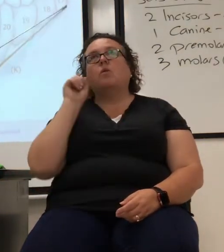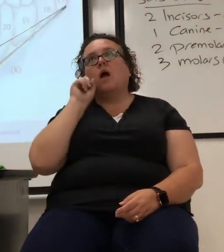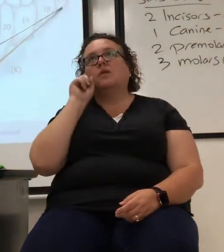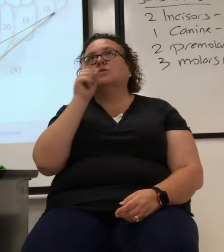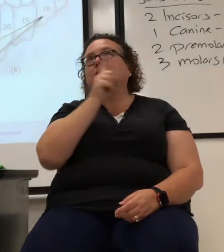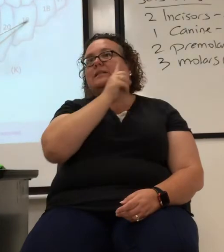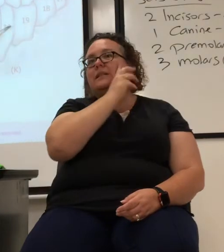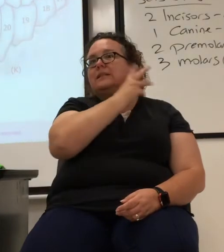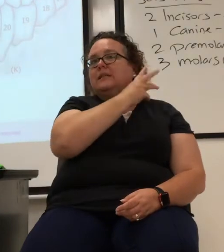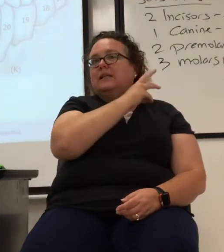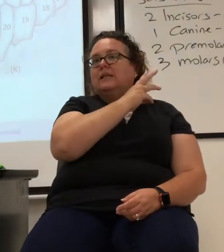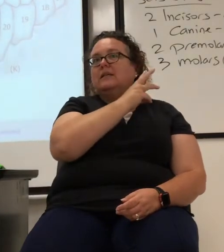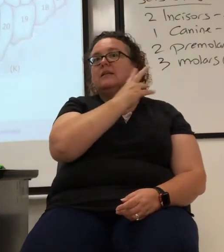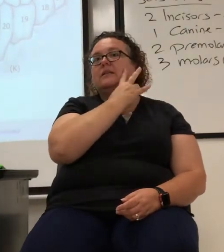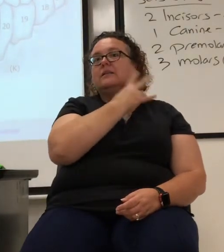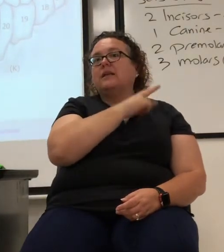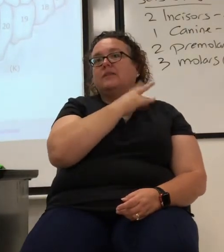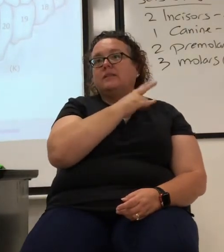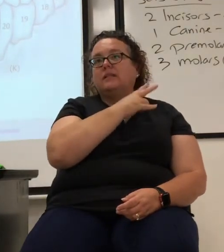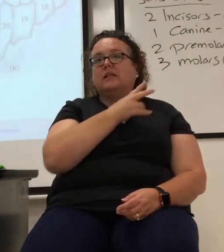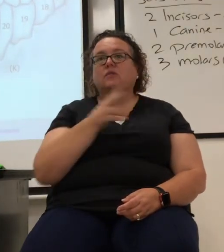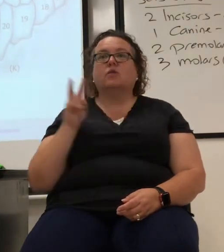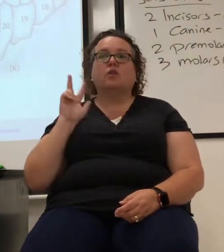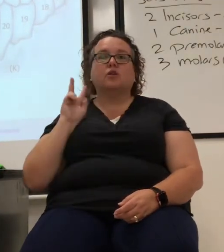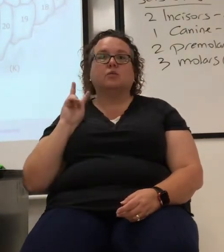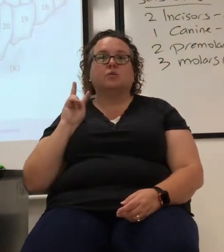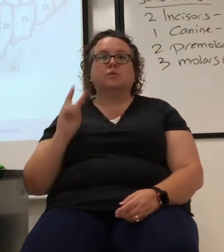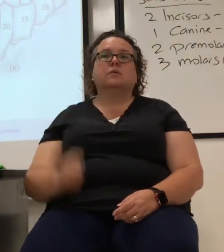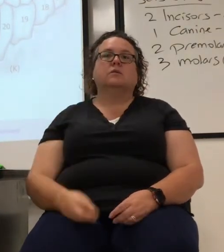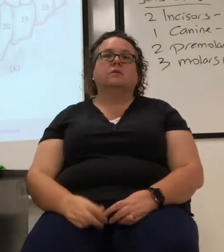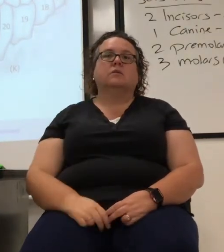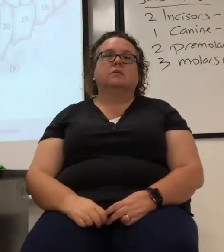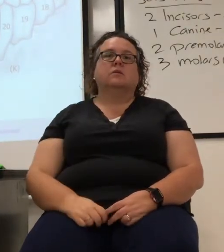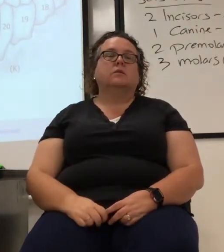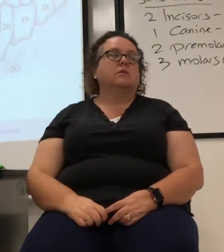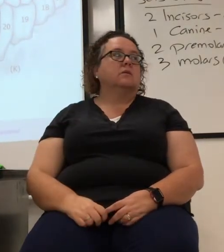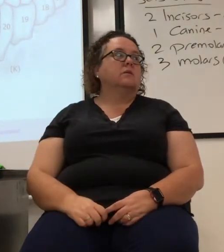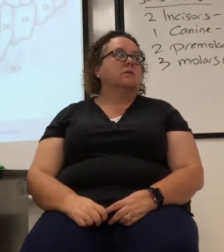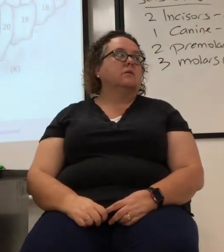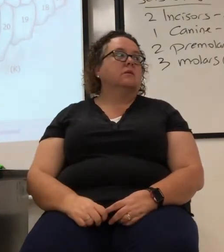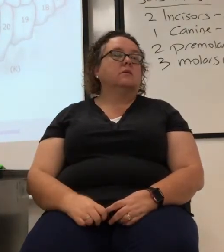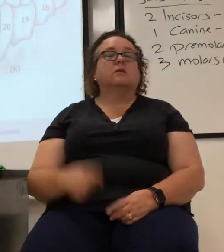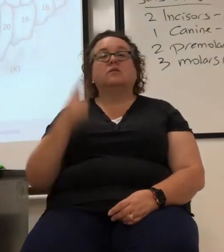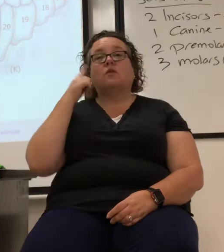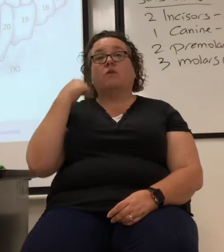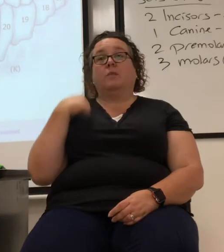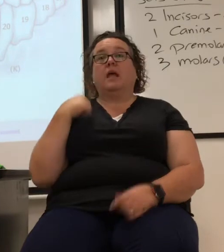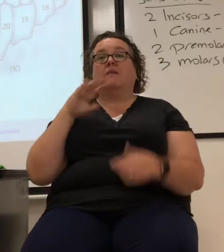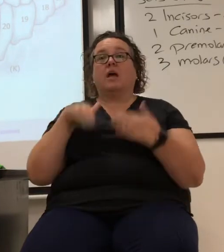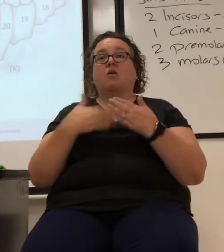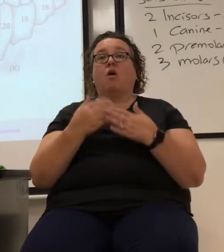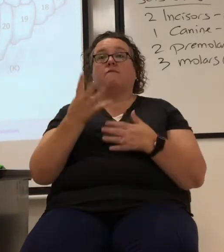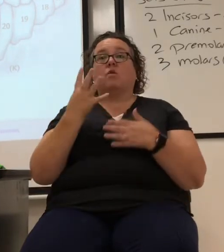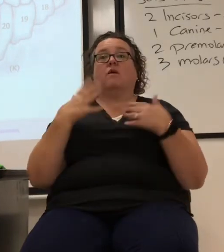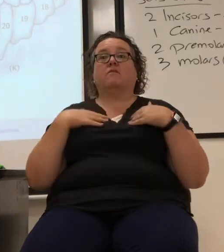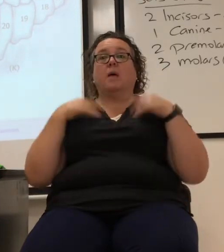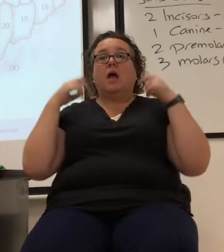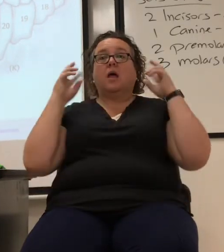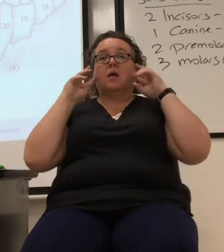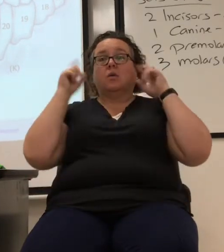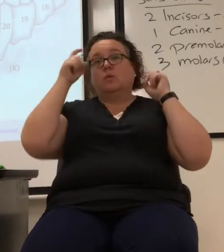16, drop down to 17. All the way to 32. So like for me, I've had all 4 of my wisdom teeth